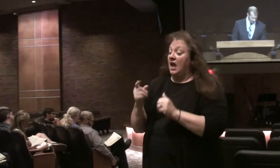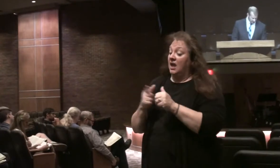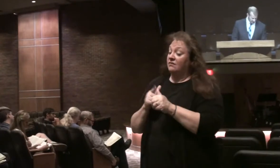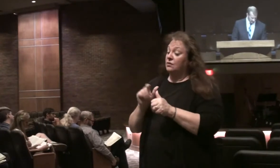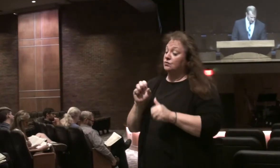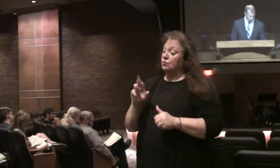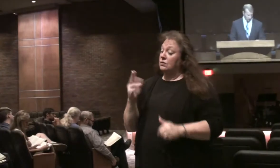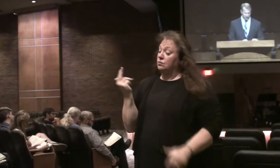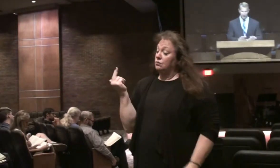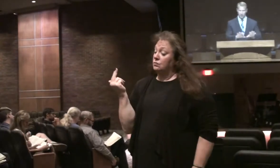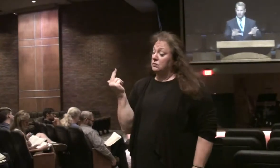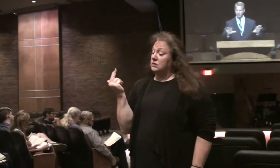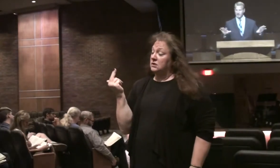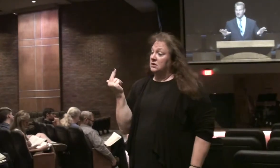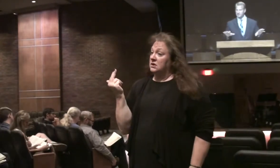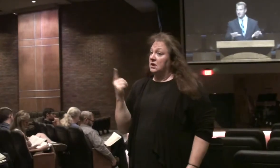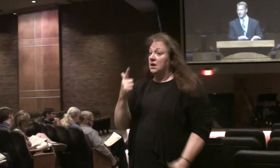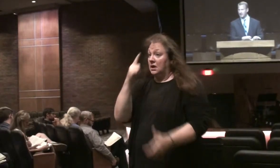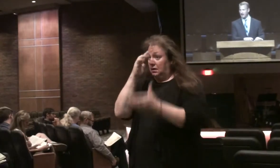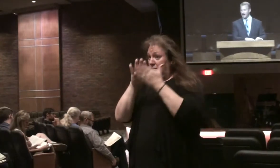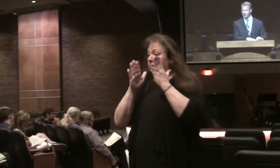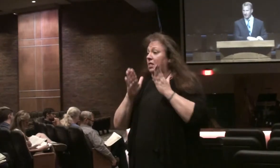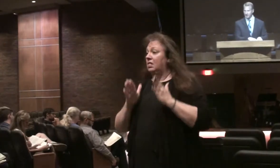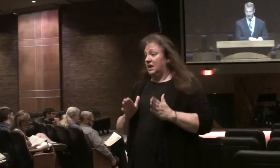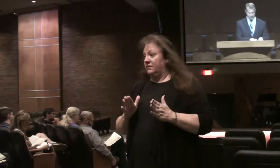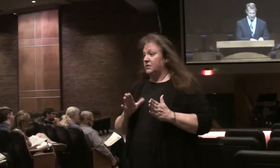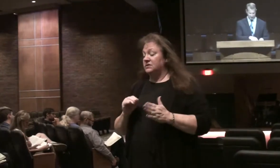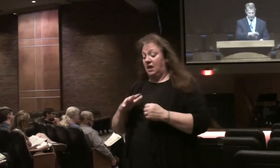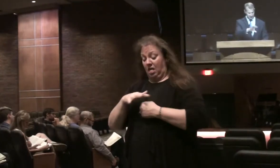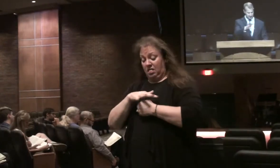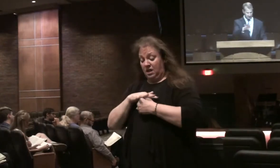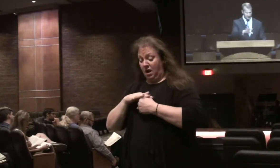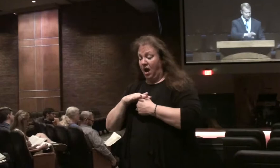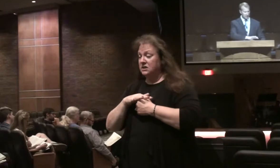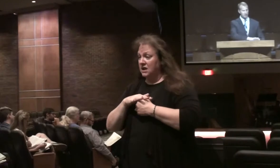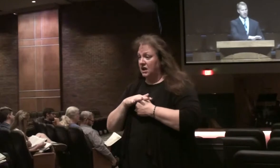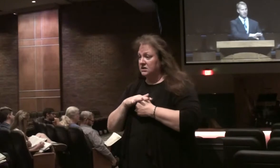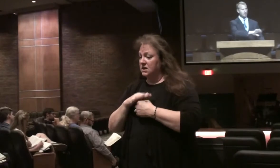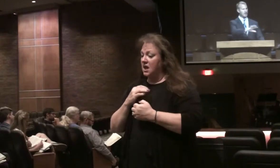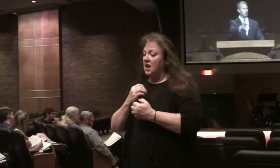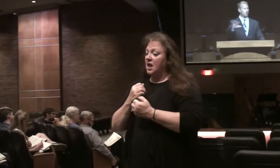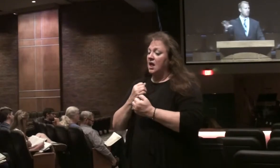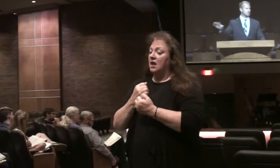Corinthians 13, we're dealing with believers. And the context here, that love is to